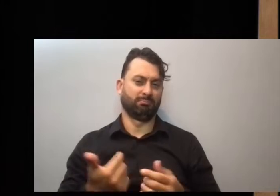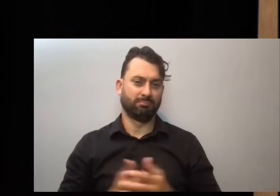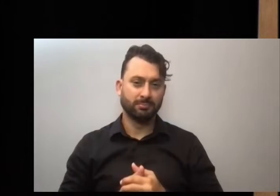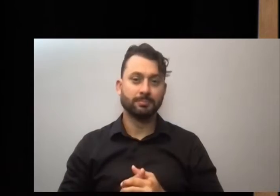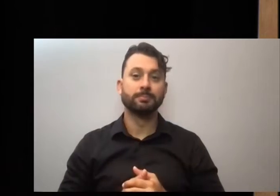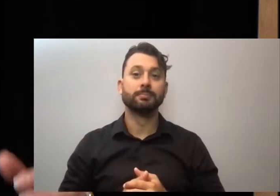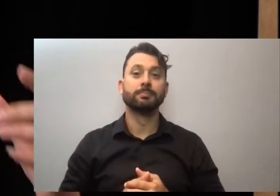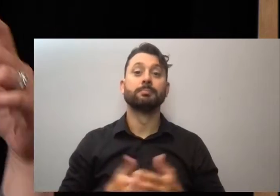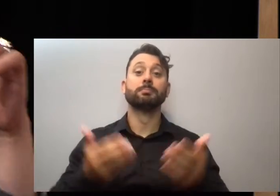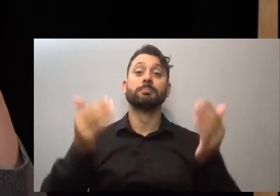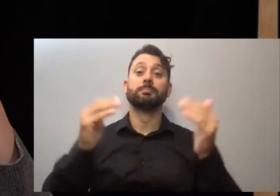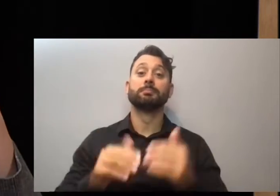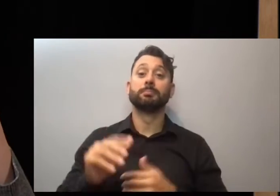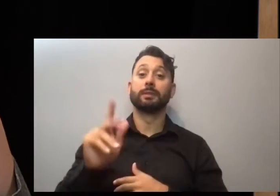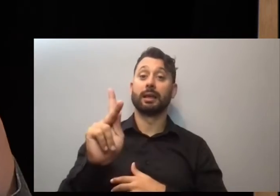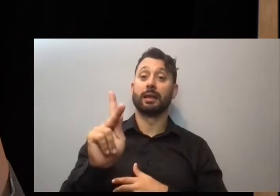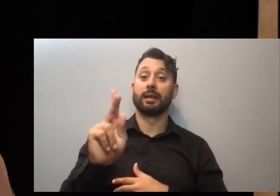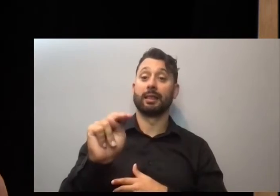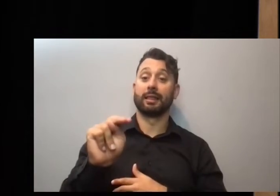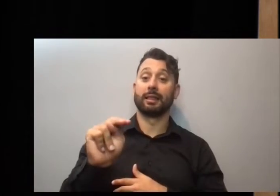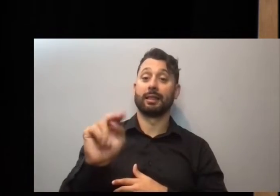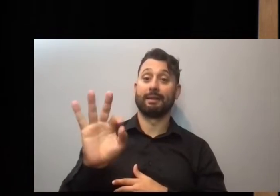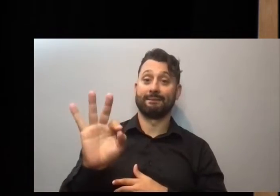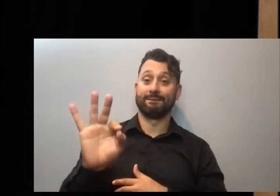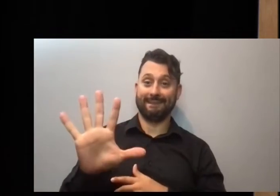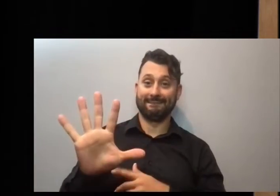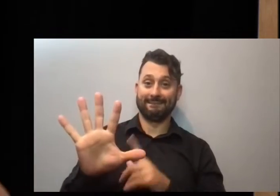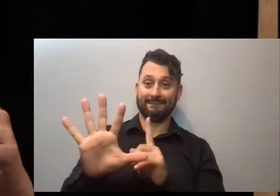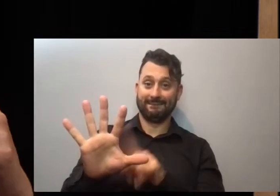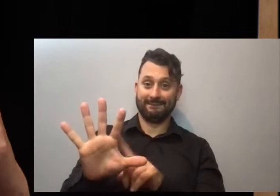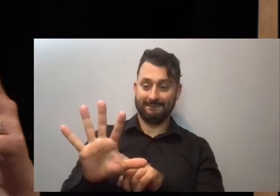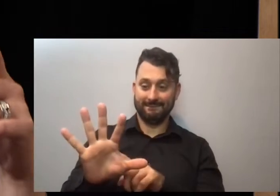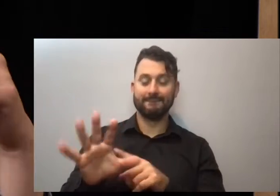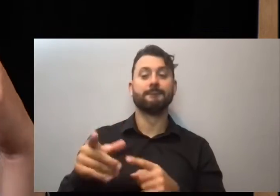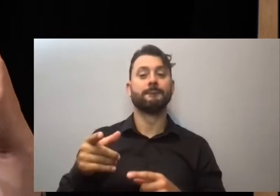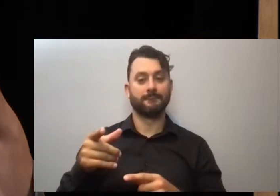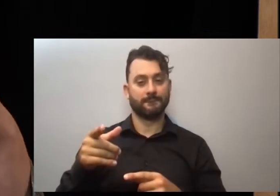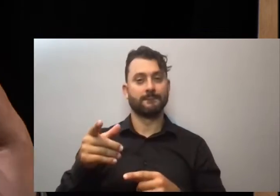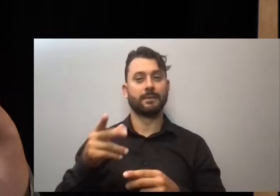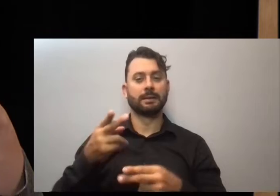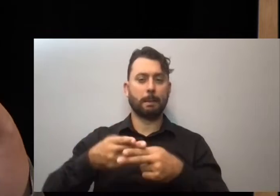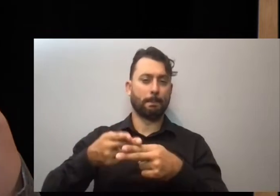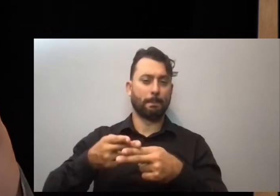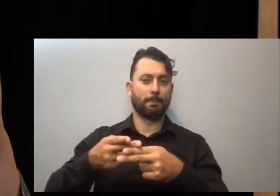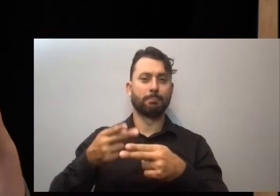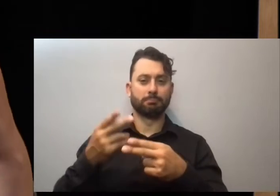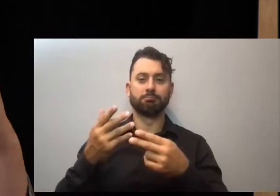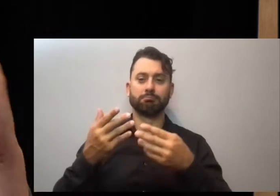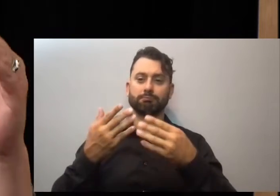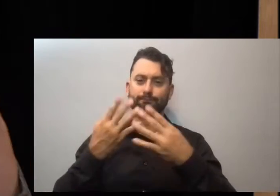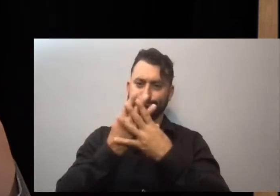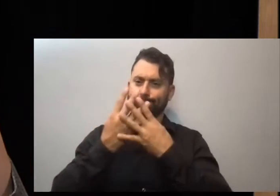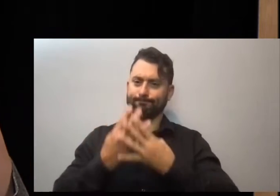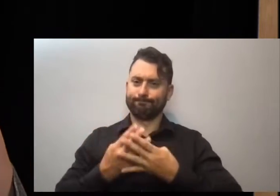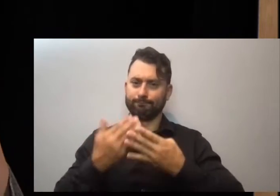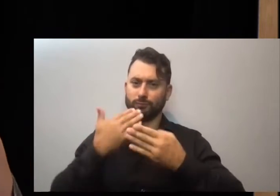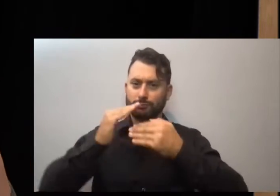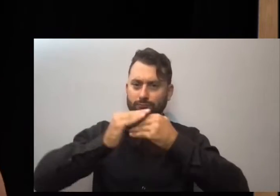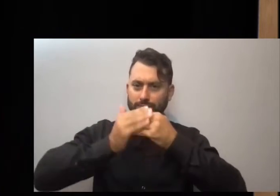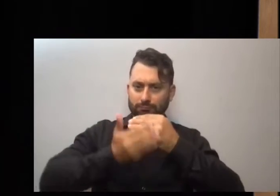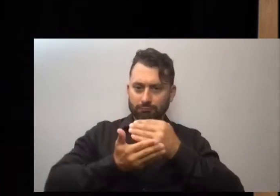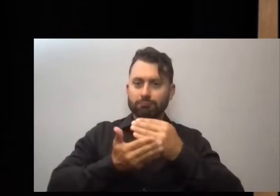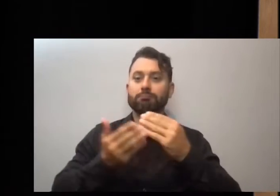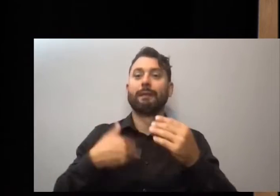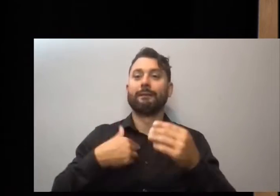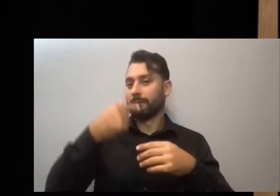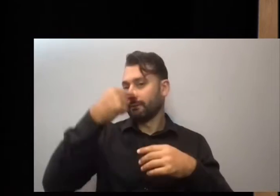KN95. Those do fit pretty tightly on your face, and they usually do have that nose bridge area to kind of keep it on your